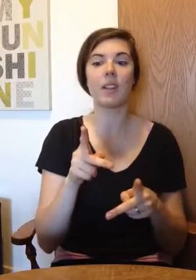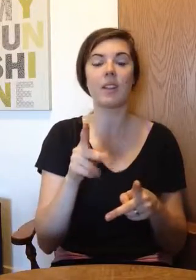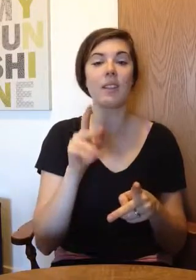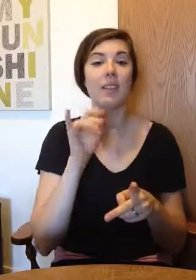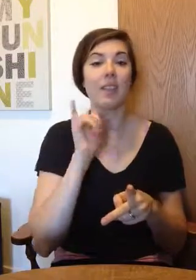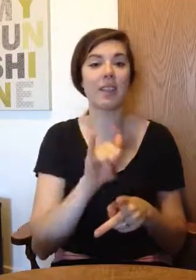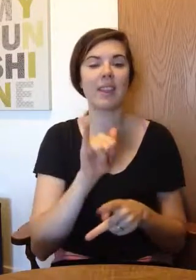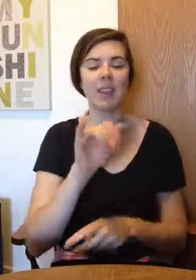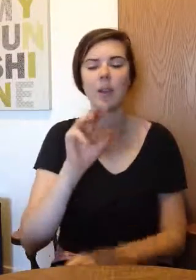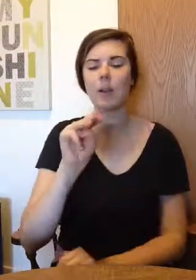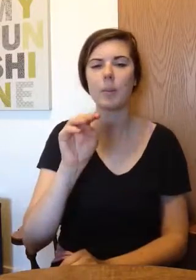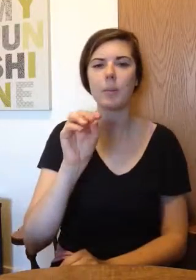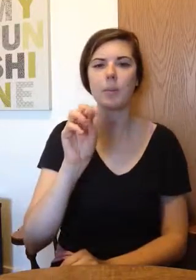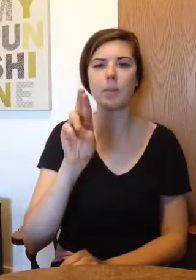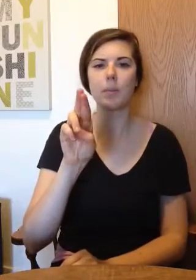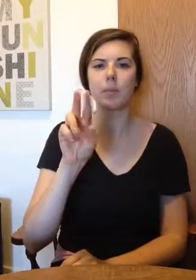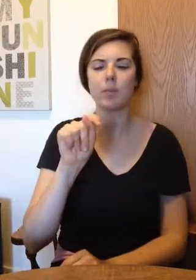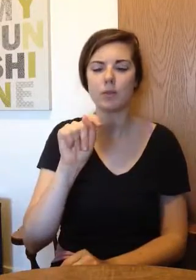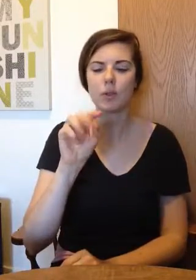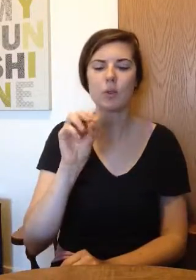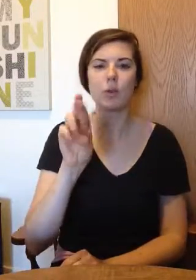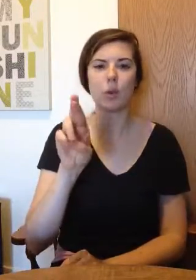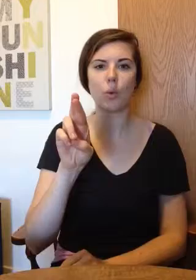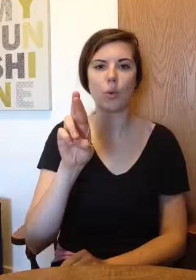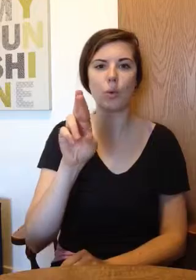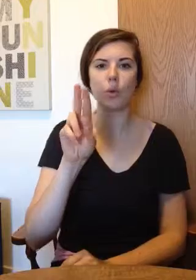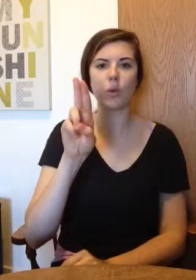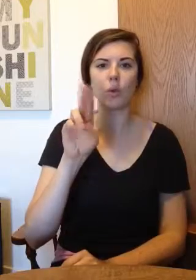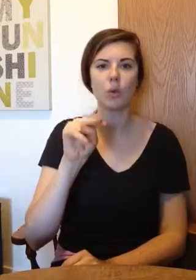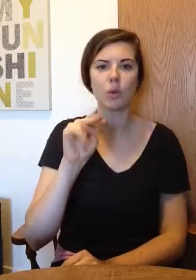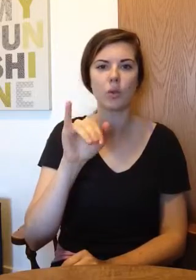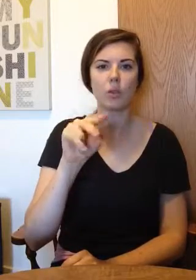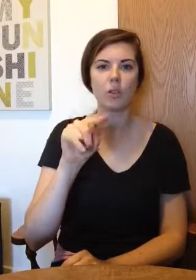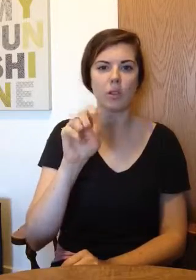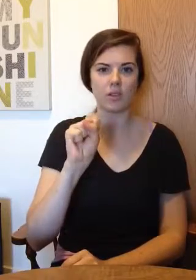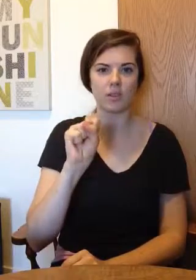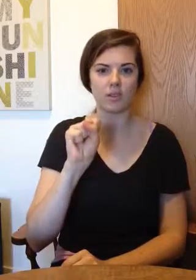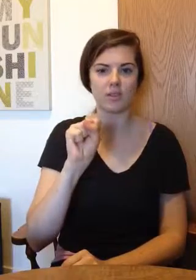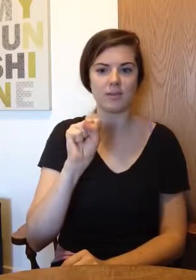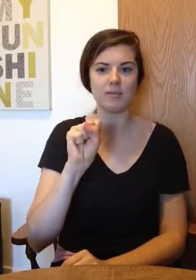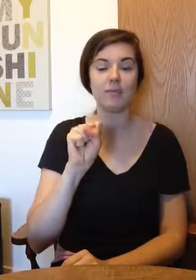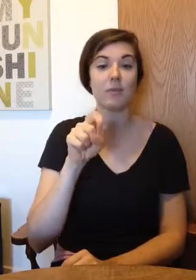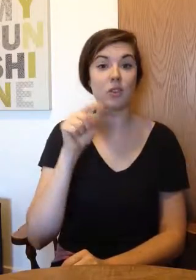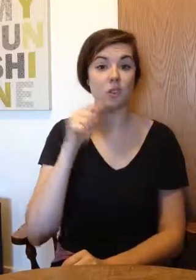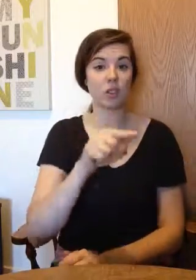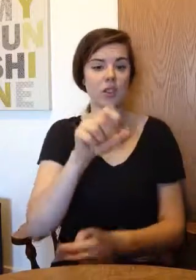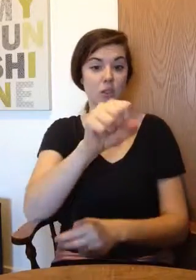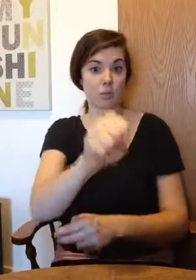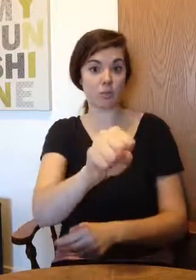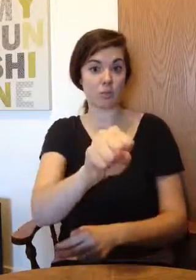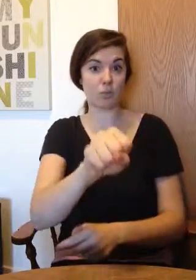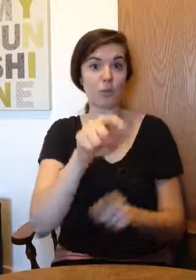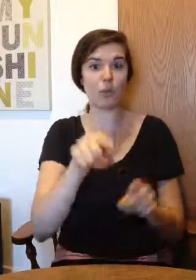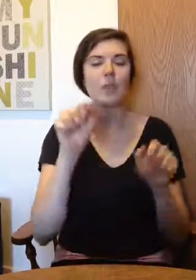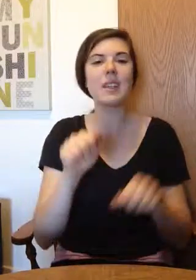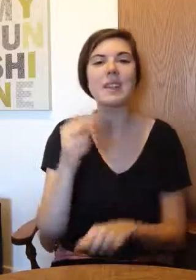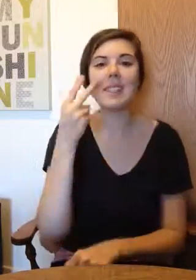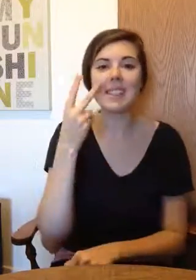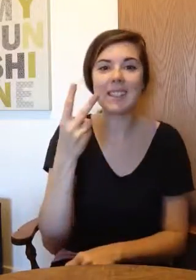happening from her spinal cord out to her muscle right here. And as she's doing it, you're seeing the electrical activity that's happening here. We can even click here and try to see one of them. So